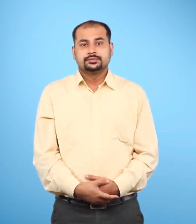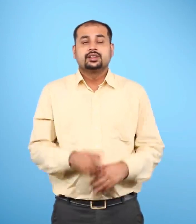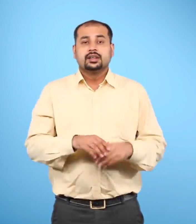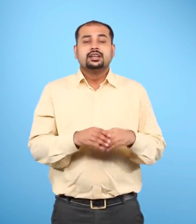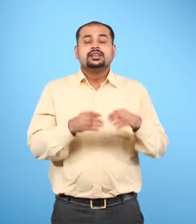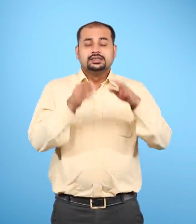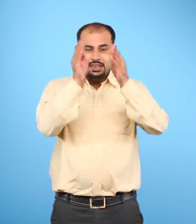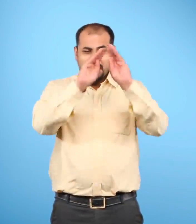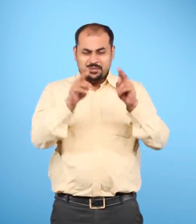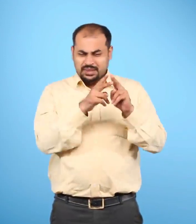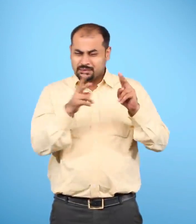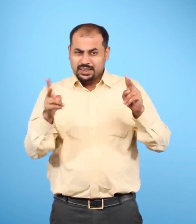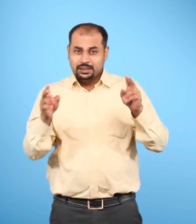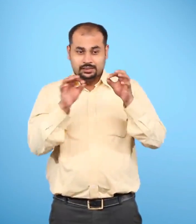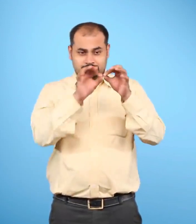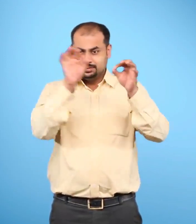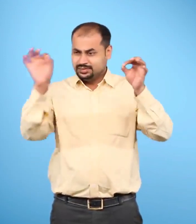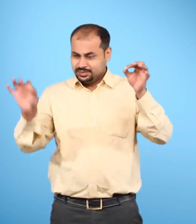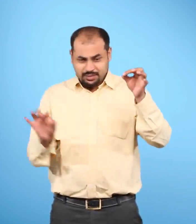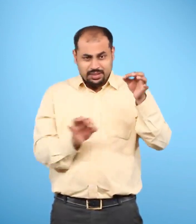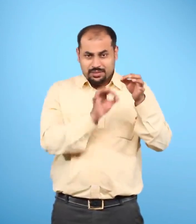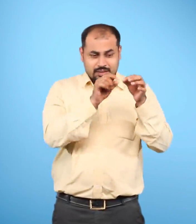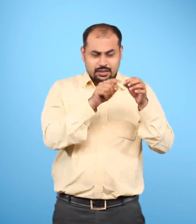Which shape has the longest perimeter?